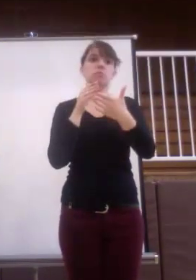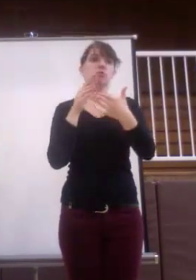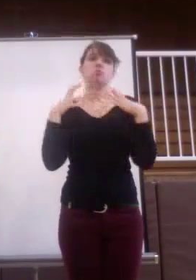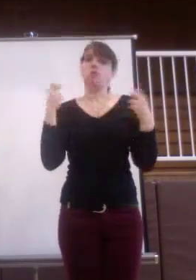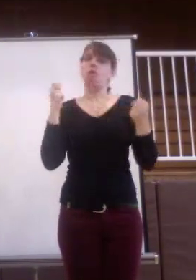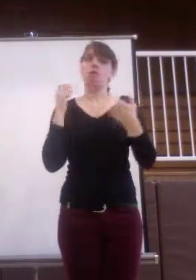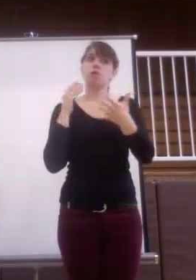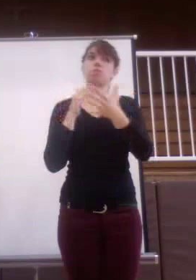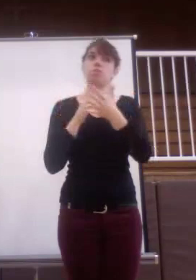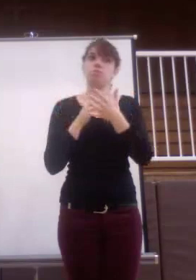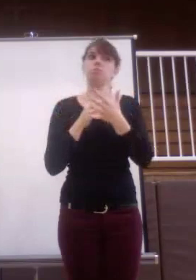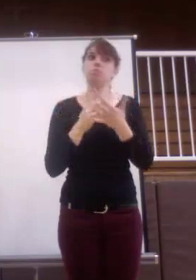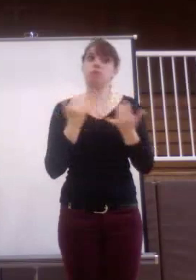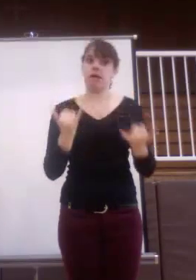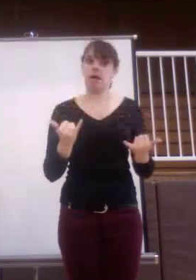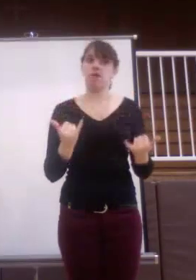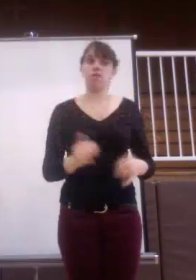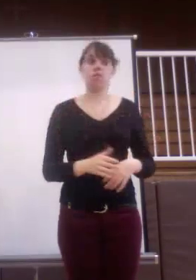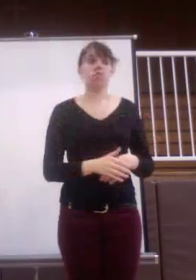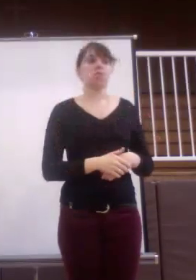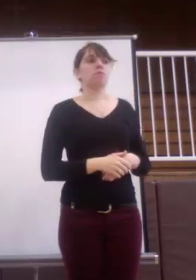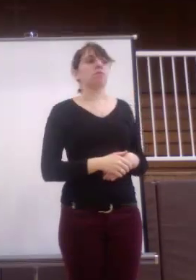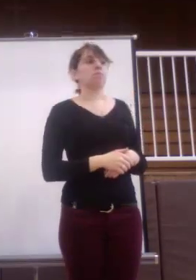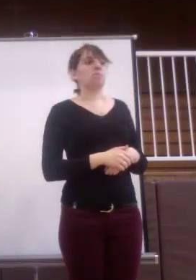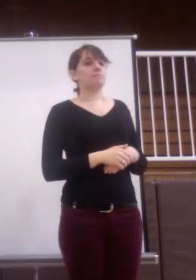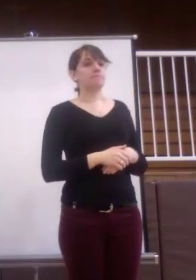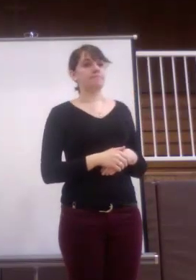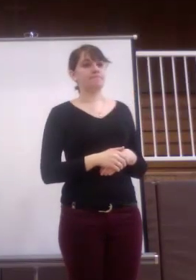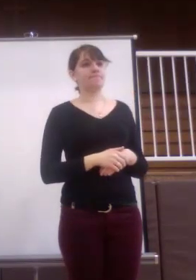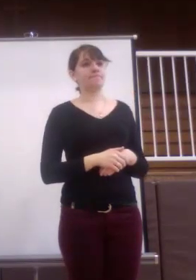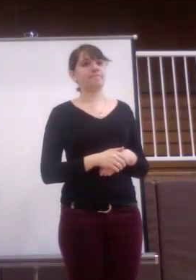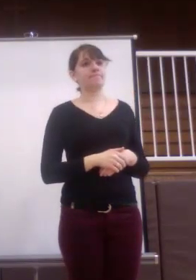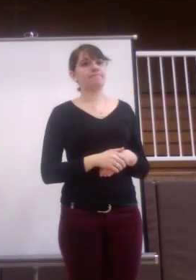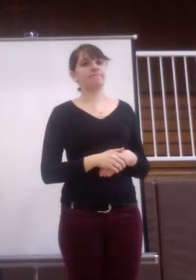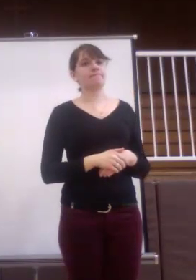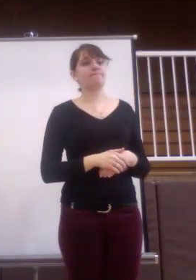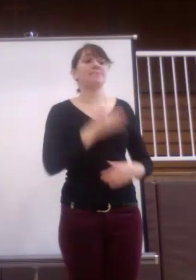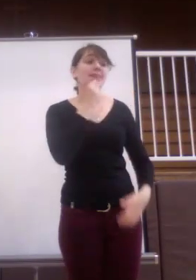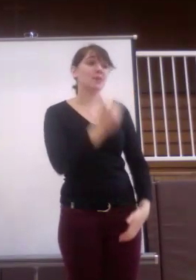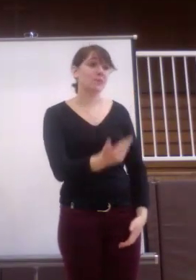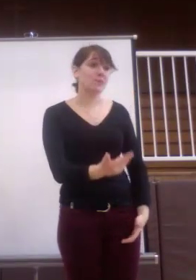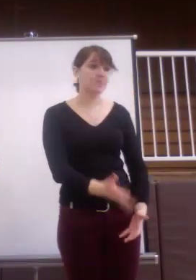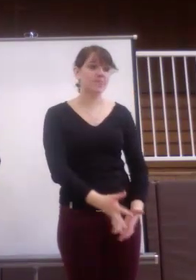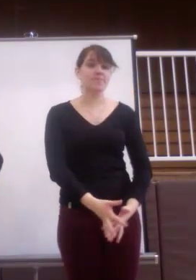urgency. Thank you.